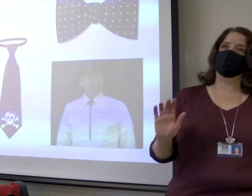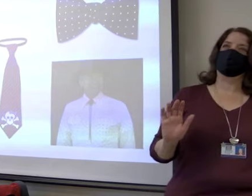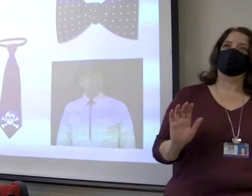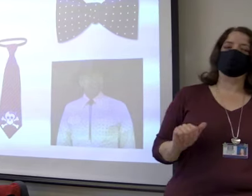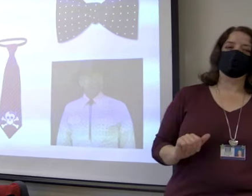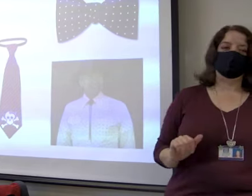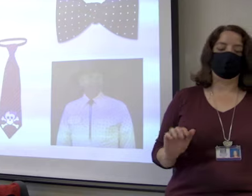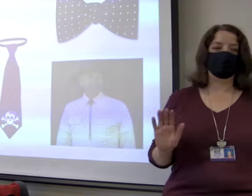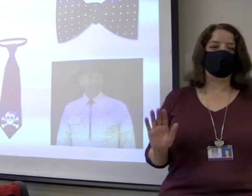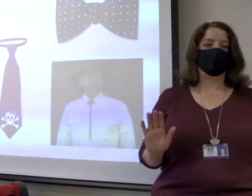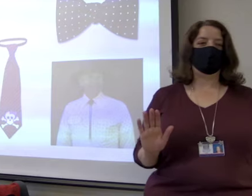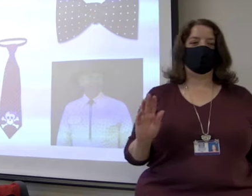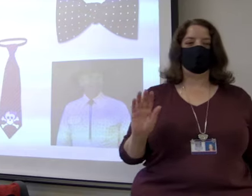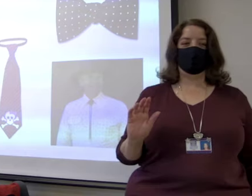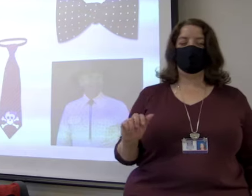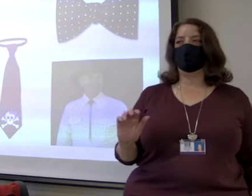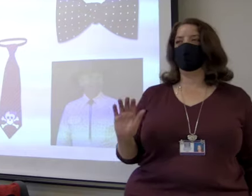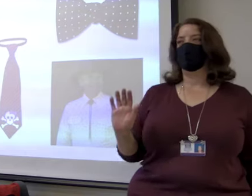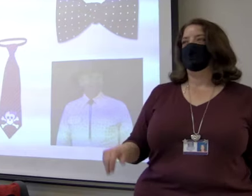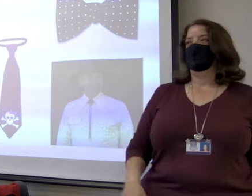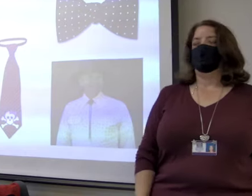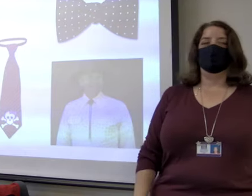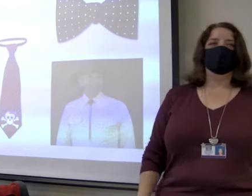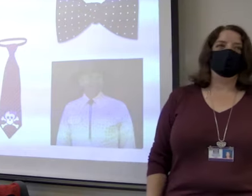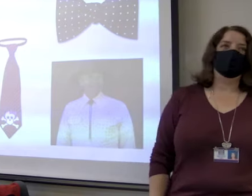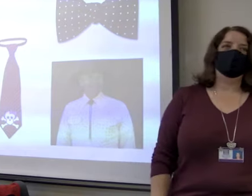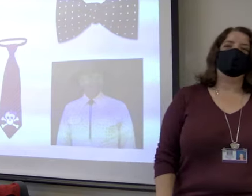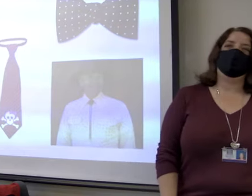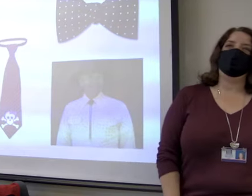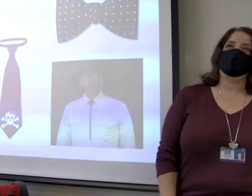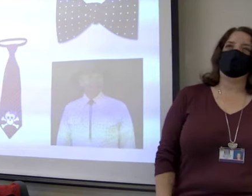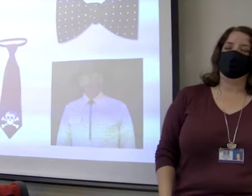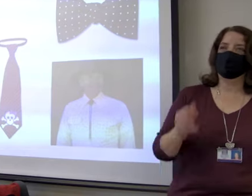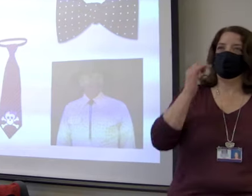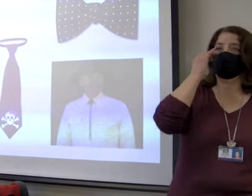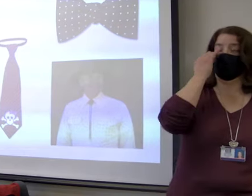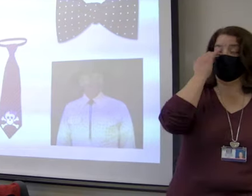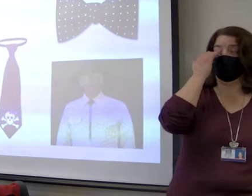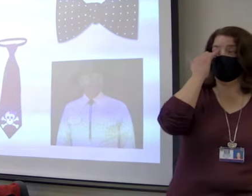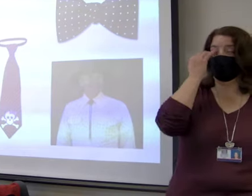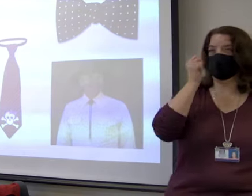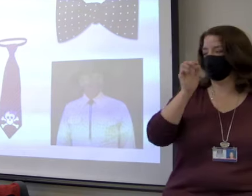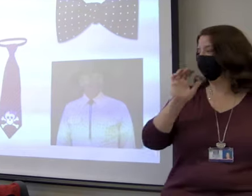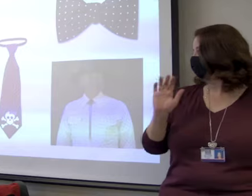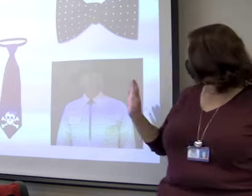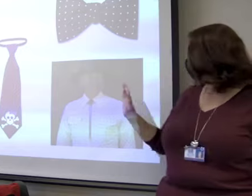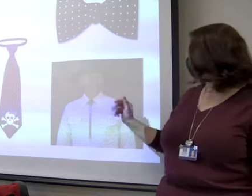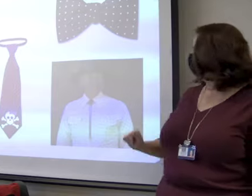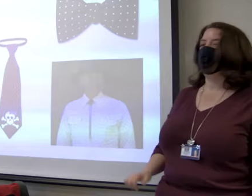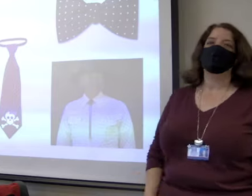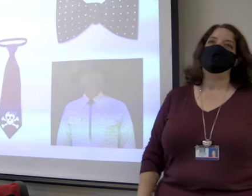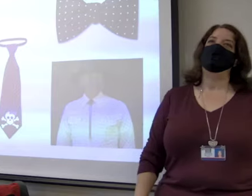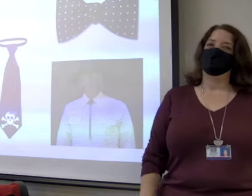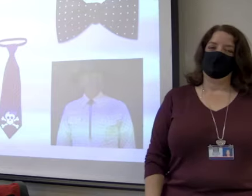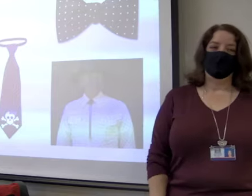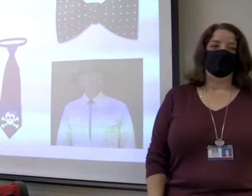school. It was definitely a cowboy thing. More prominent back in the 70s, but you will still Maybe I've just occasionally... never seen a cowboy dress